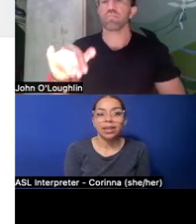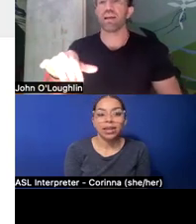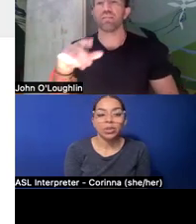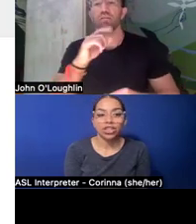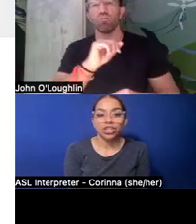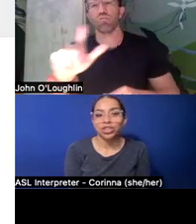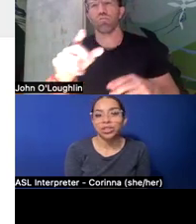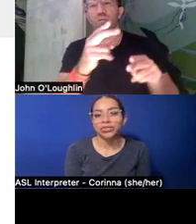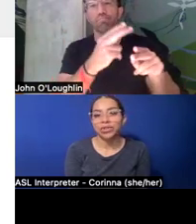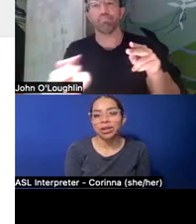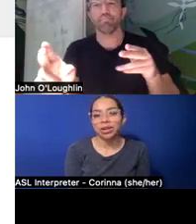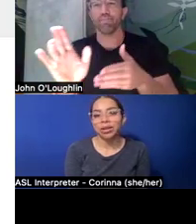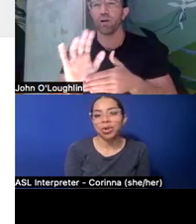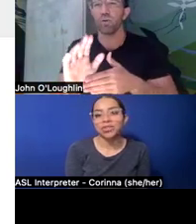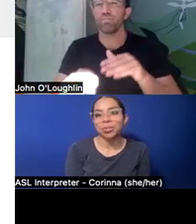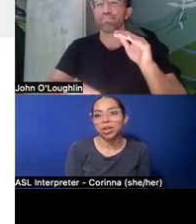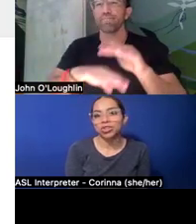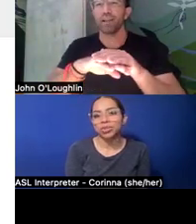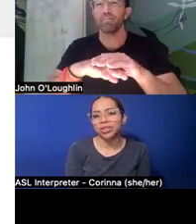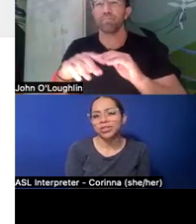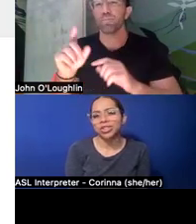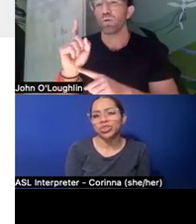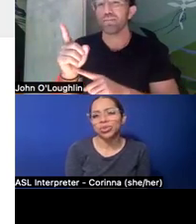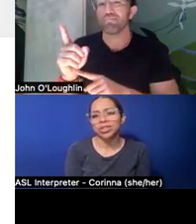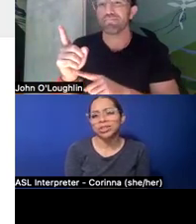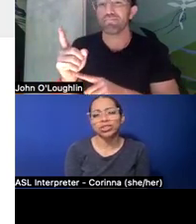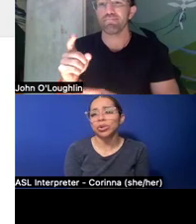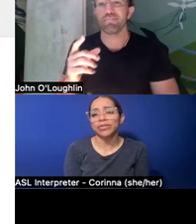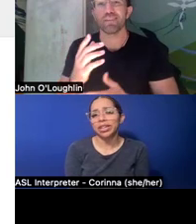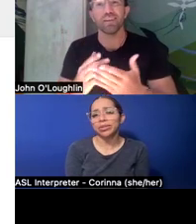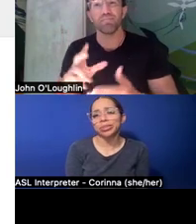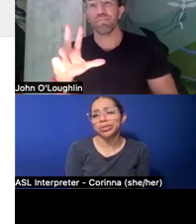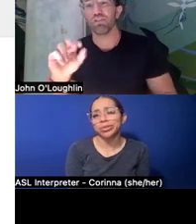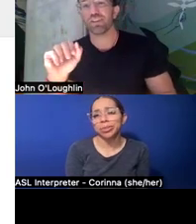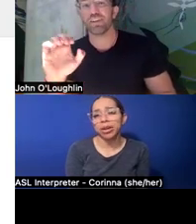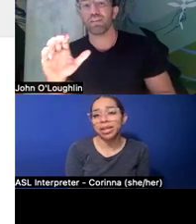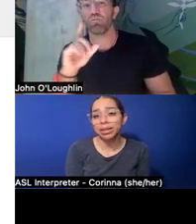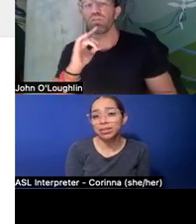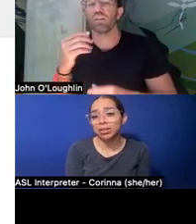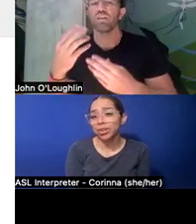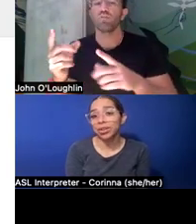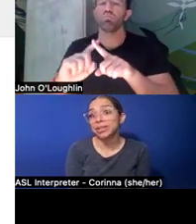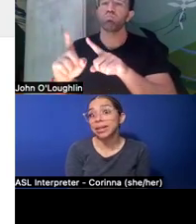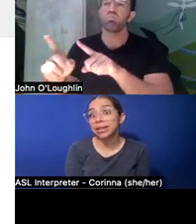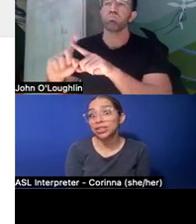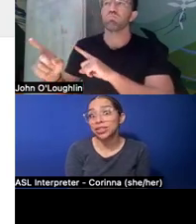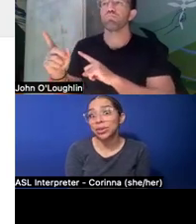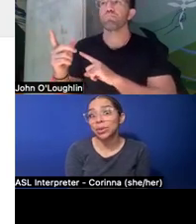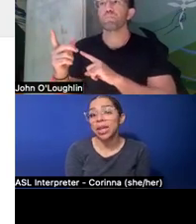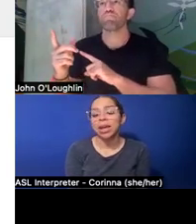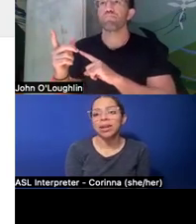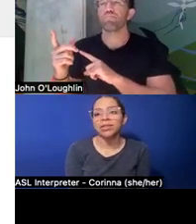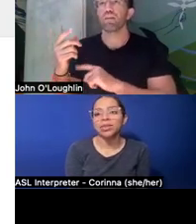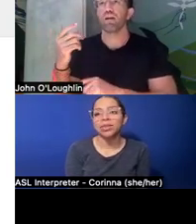the language, different parts of the module. There are different short videos up to about a minute. Some are 30 seconds or